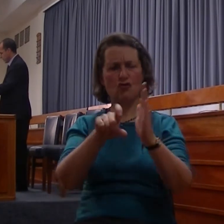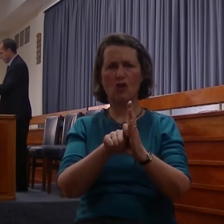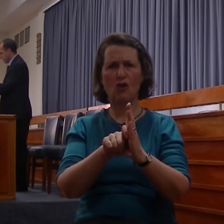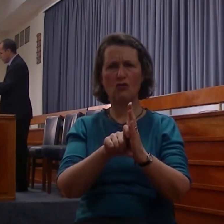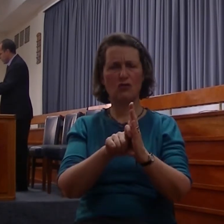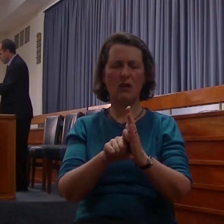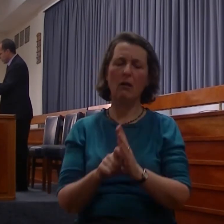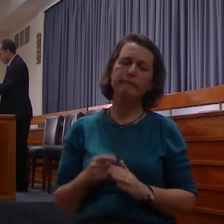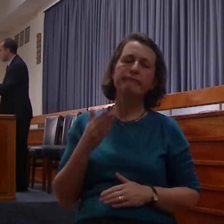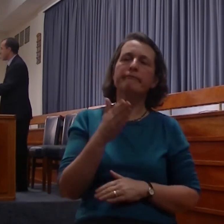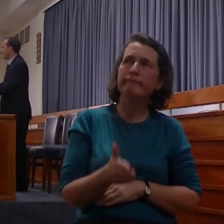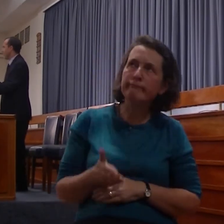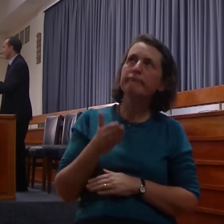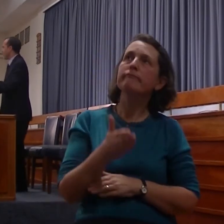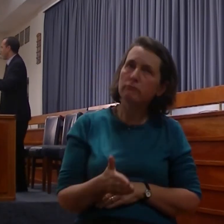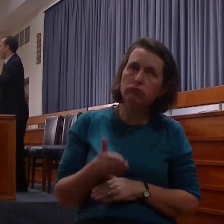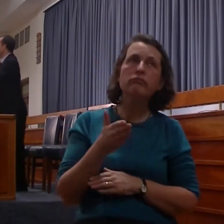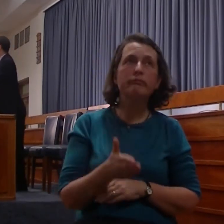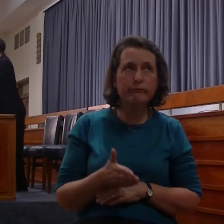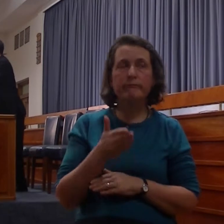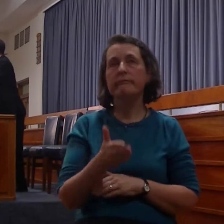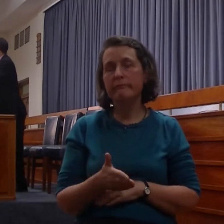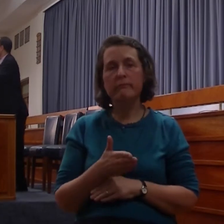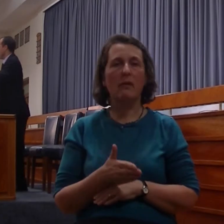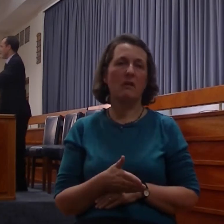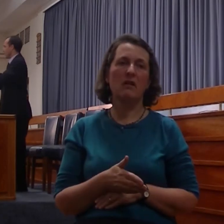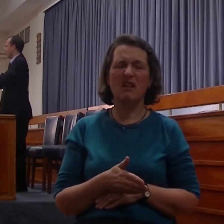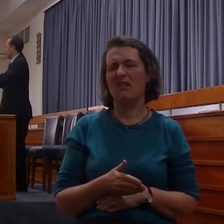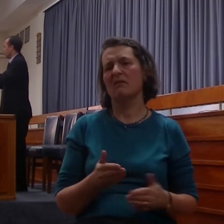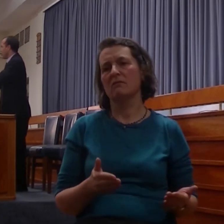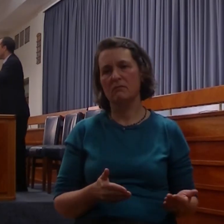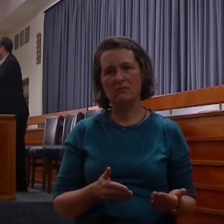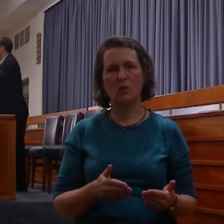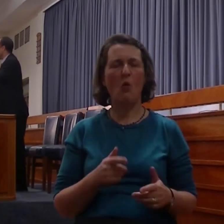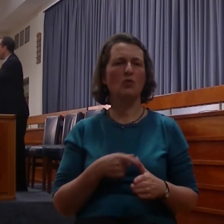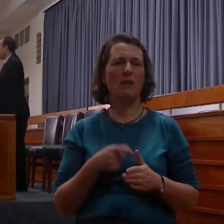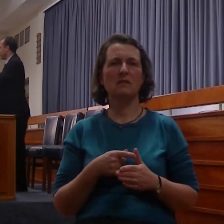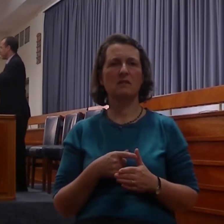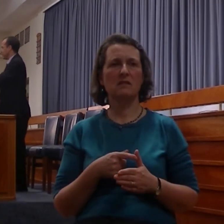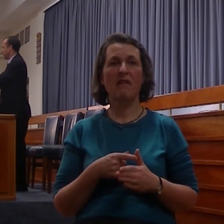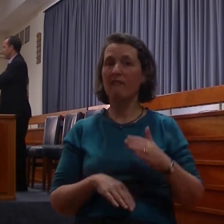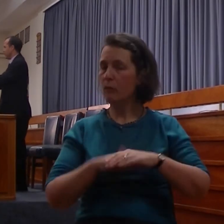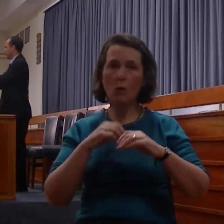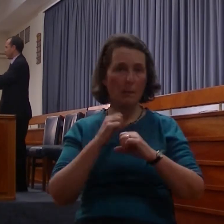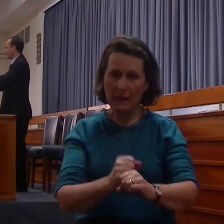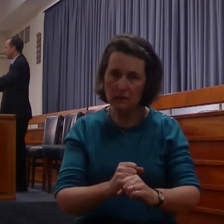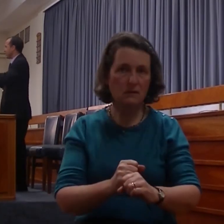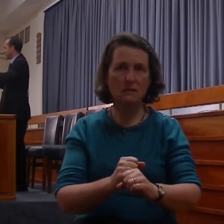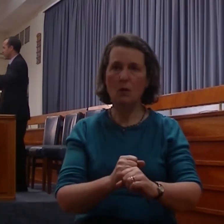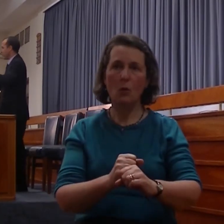leave our love for the things of God, church becomes a routine. Church becomes